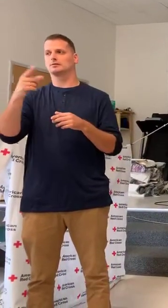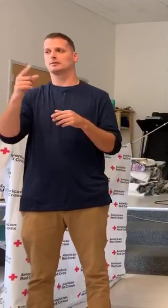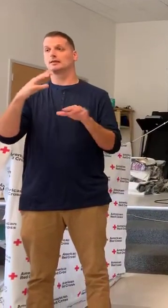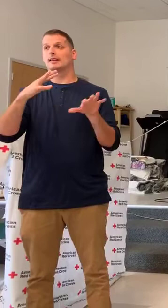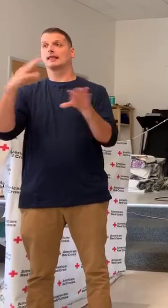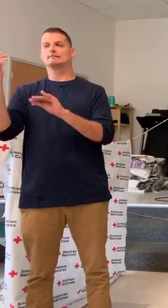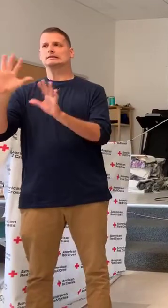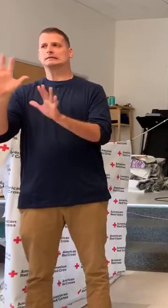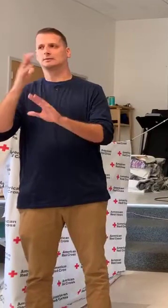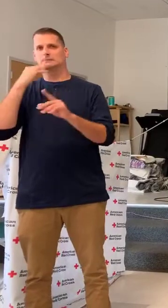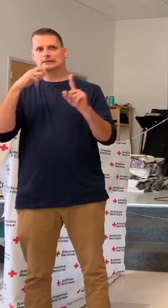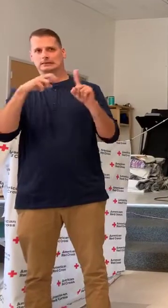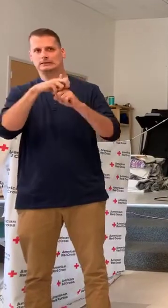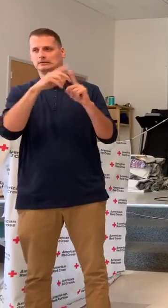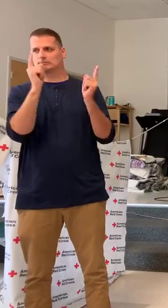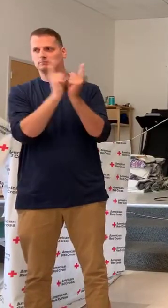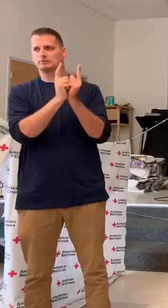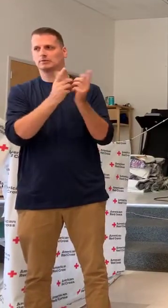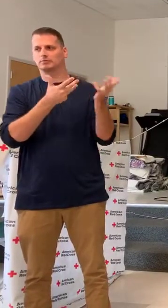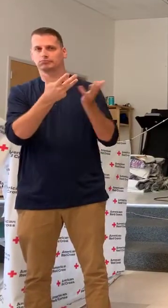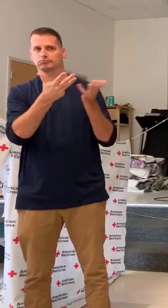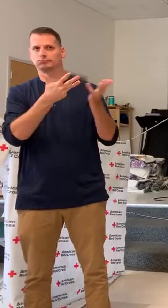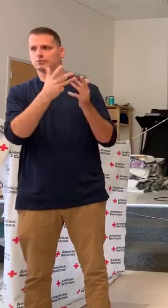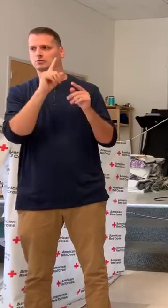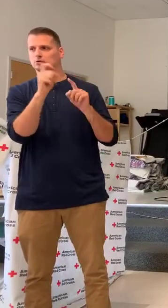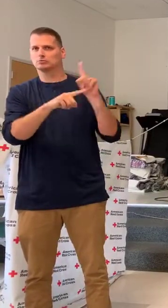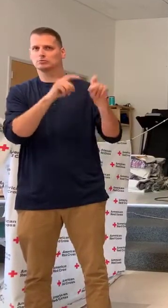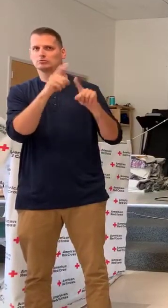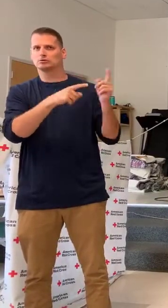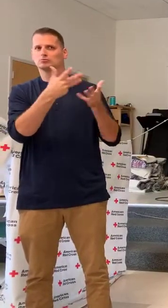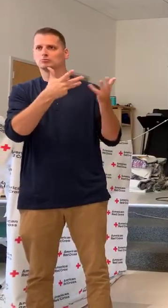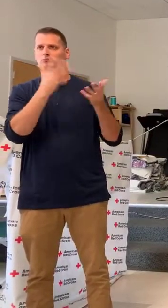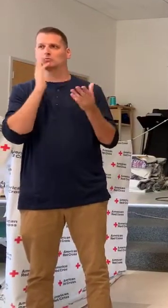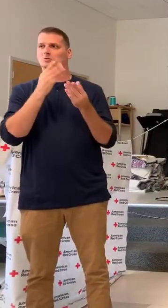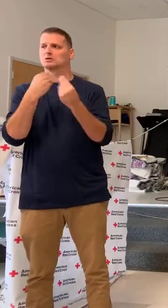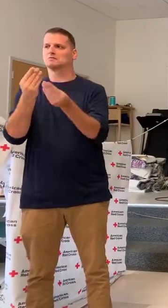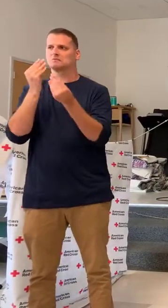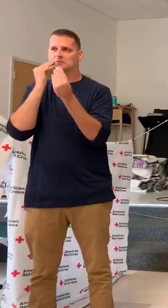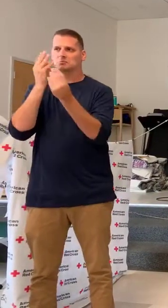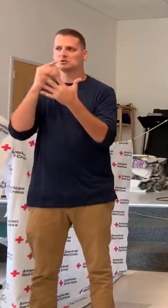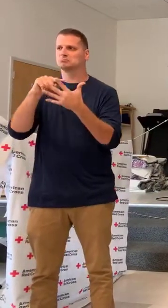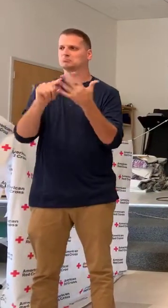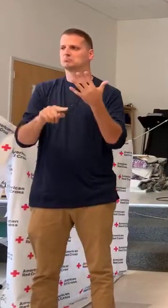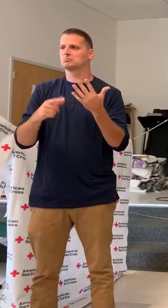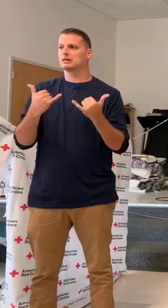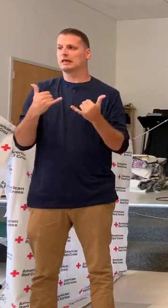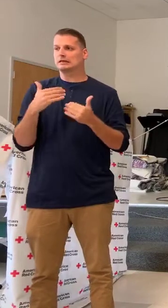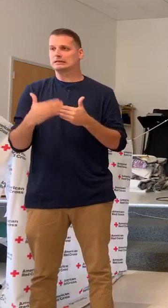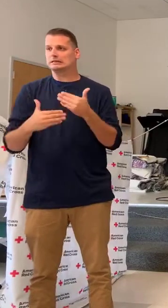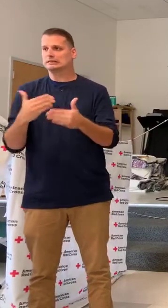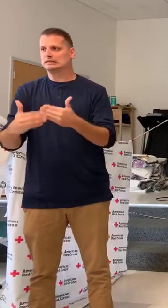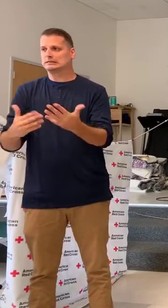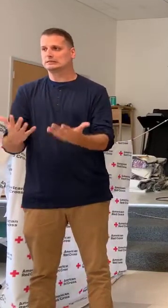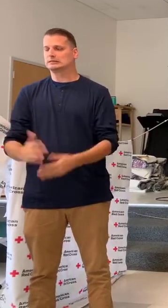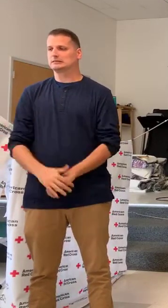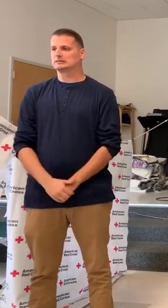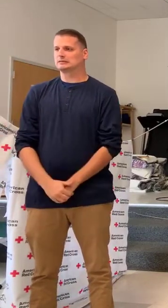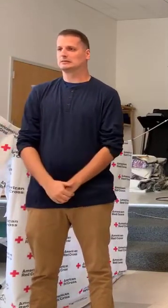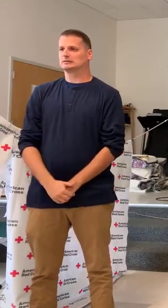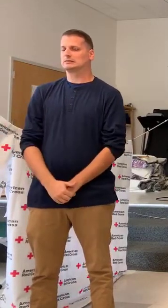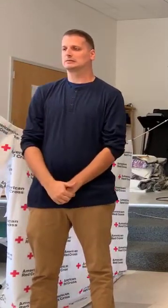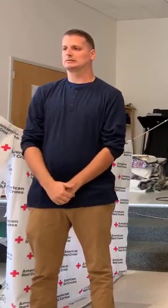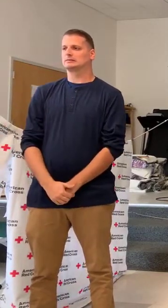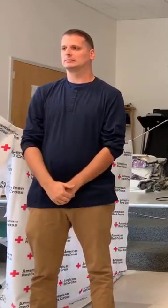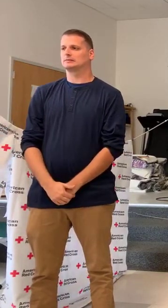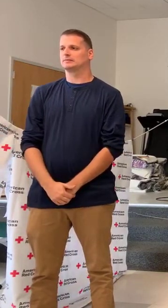and they will answer a lot of your questions. Where do you go from here? What's coming next? Okay. So I'm reading